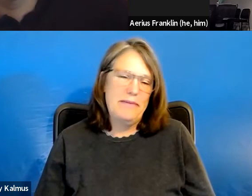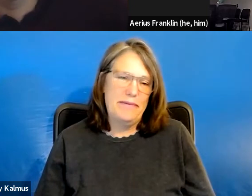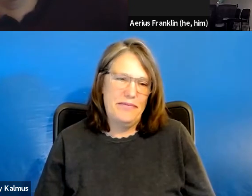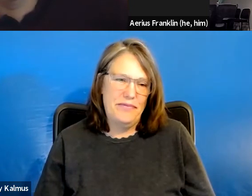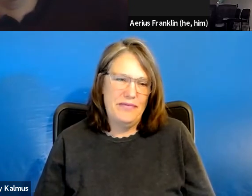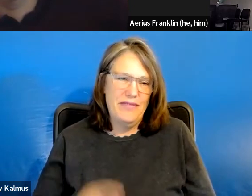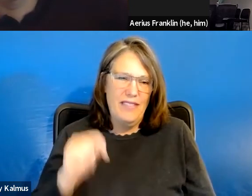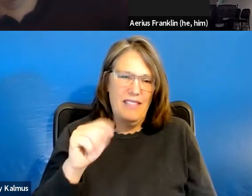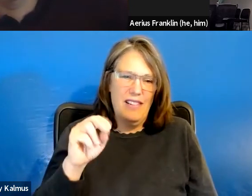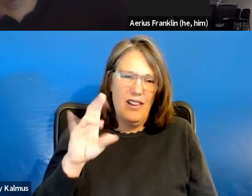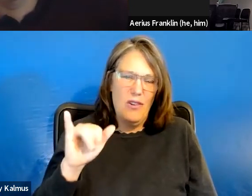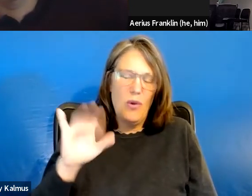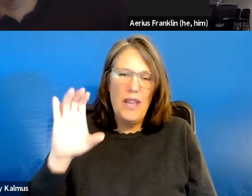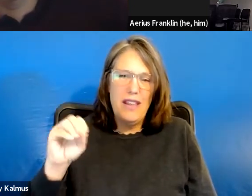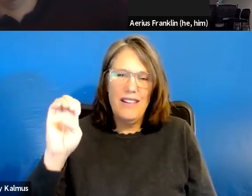Colejo.